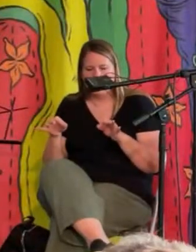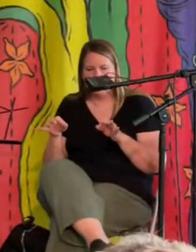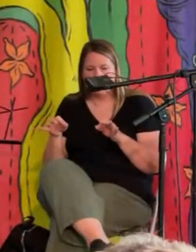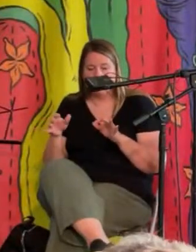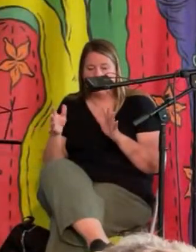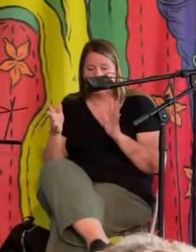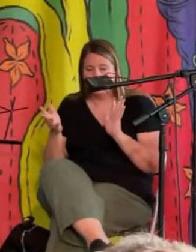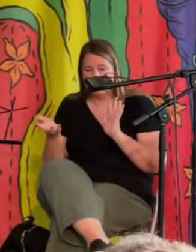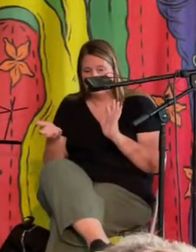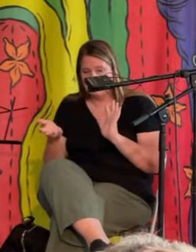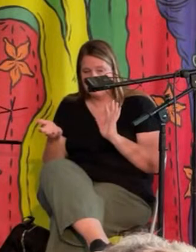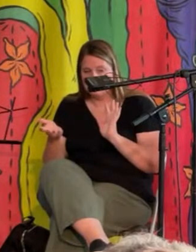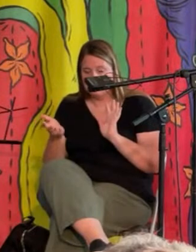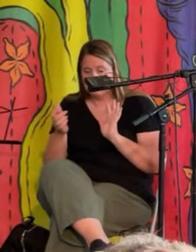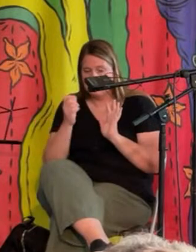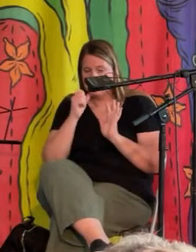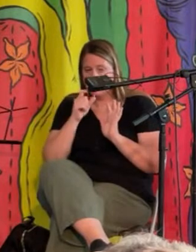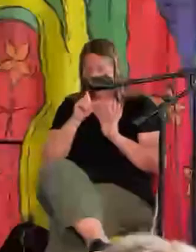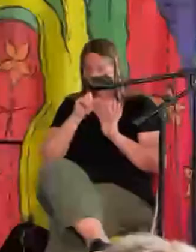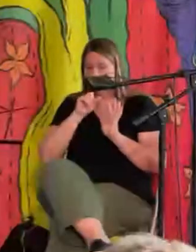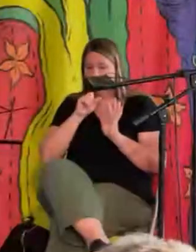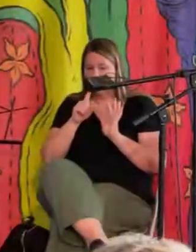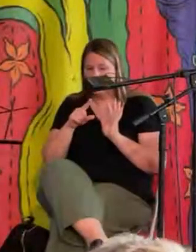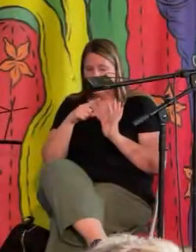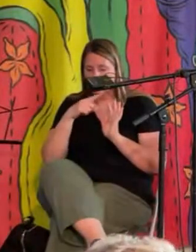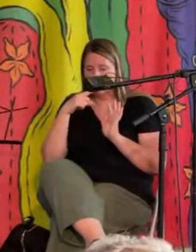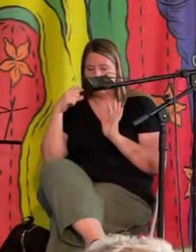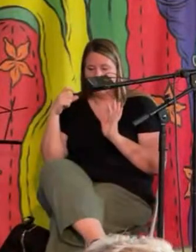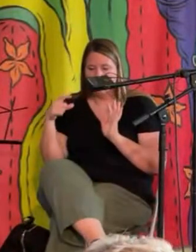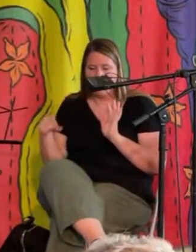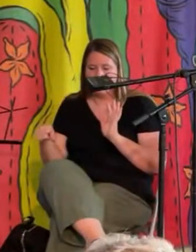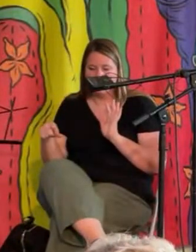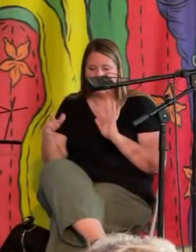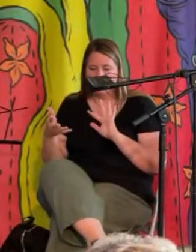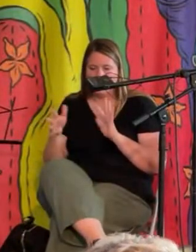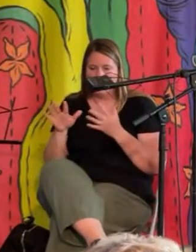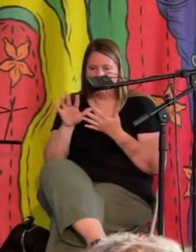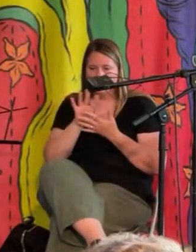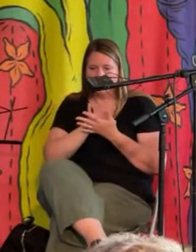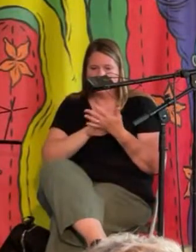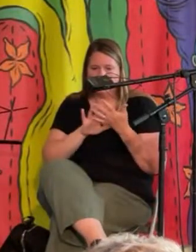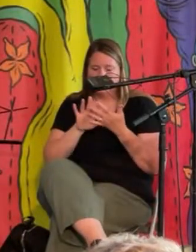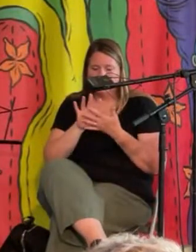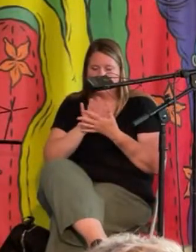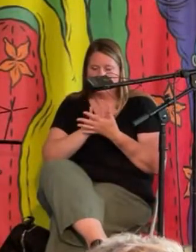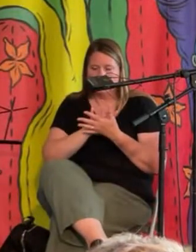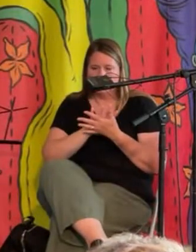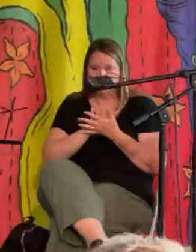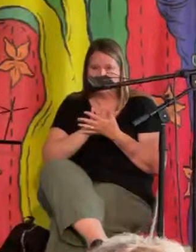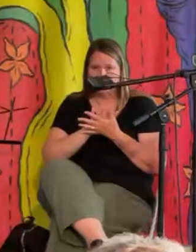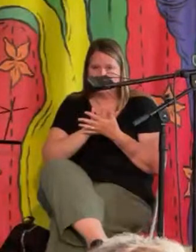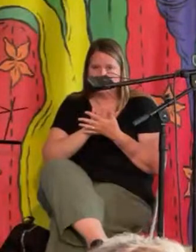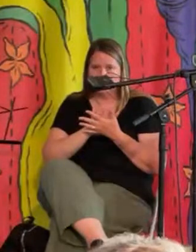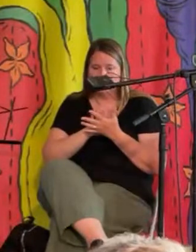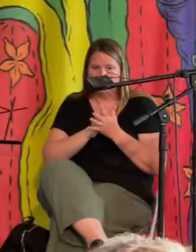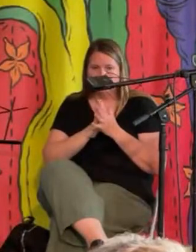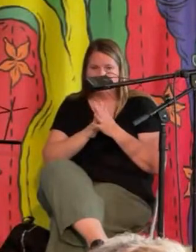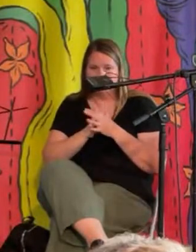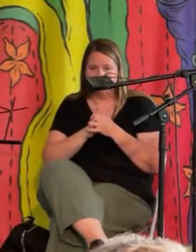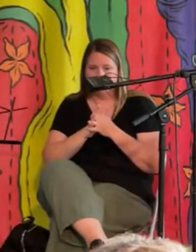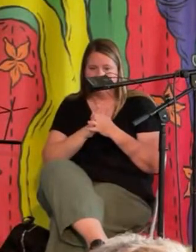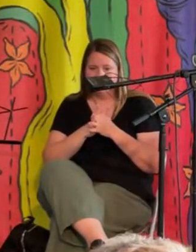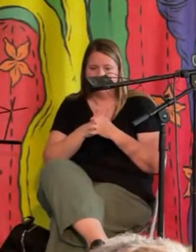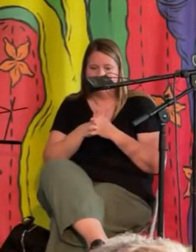So it wasn't really Russian. It was kind of a Jew's Russian in Odessa.